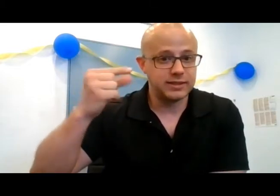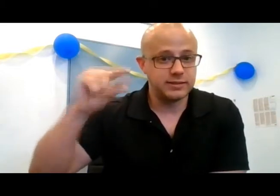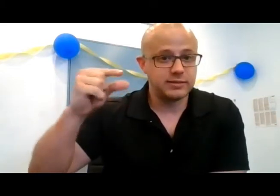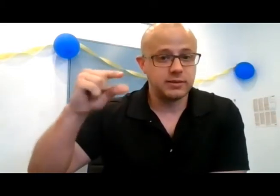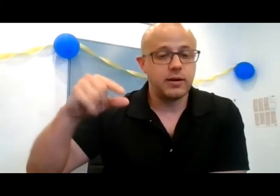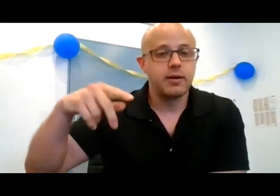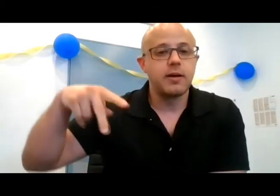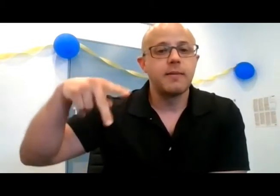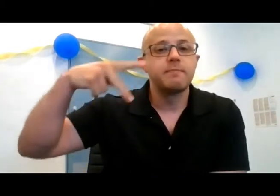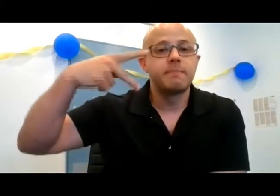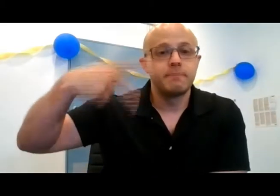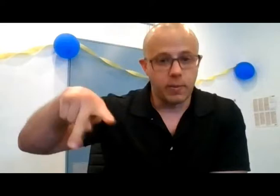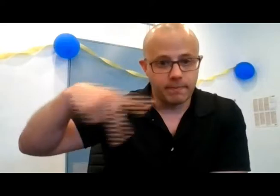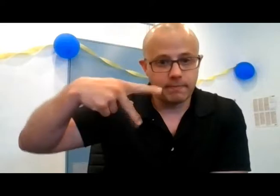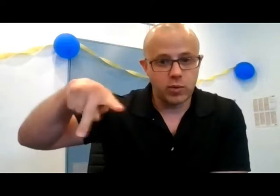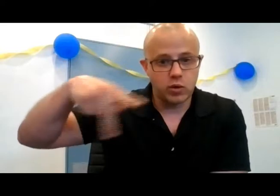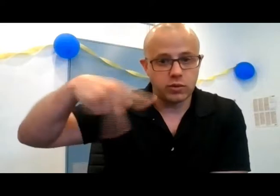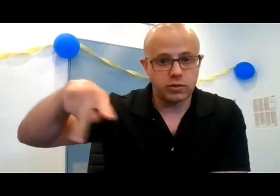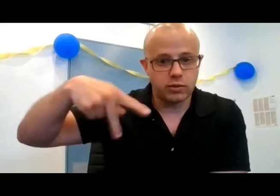green,